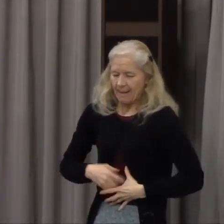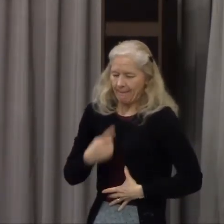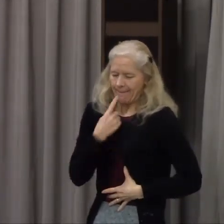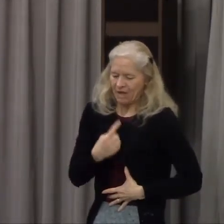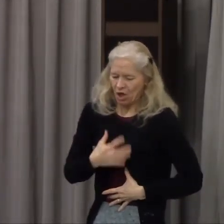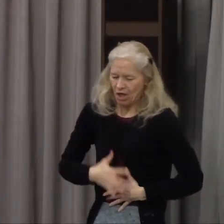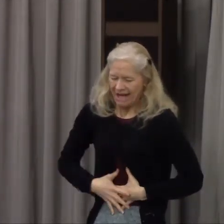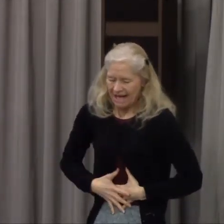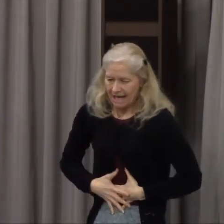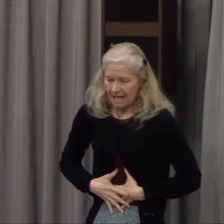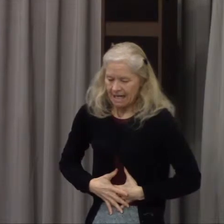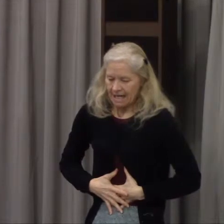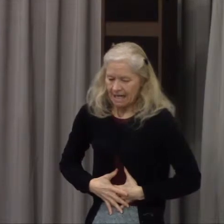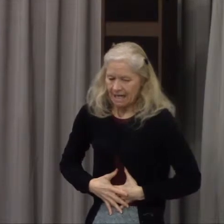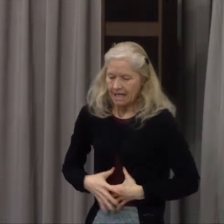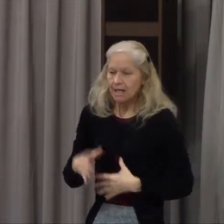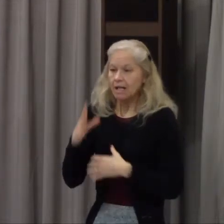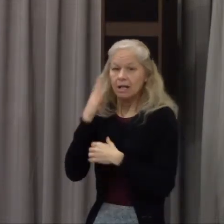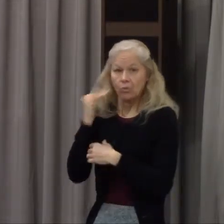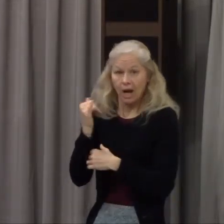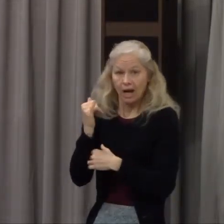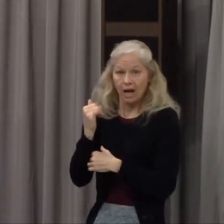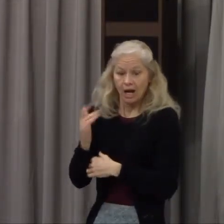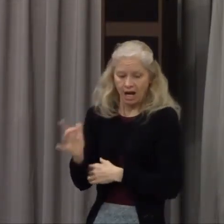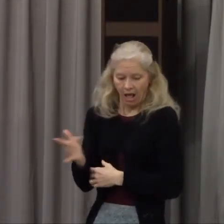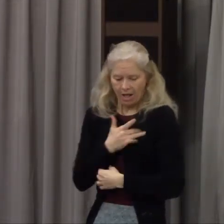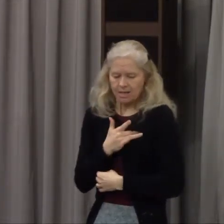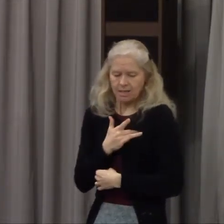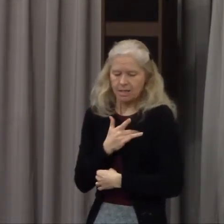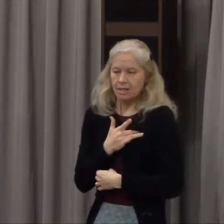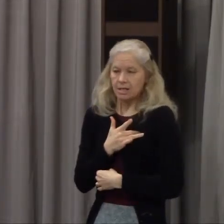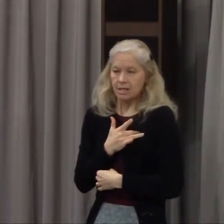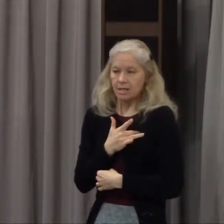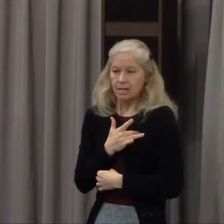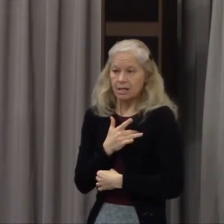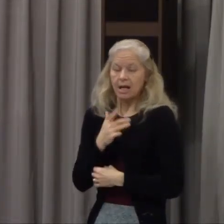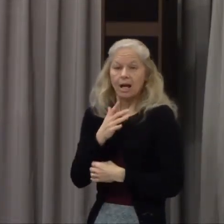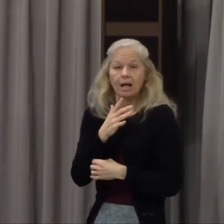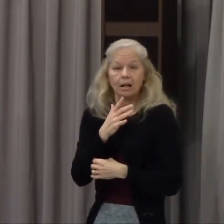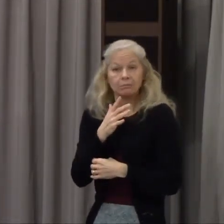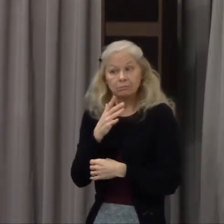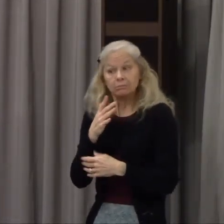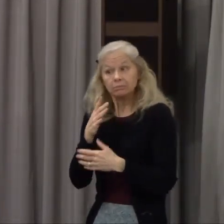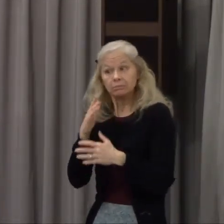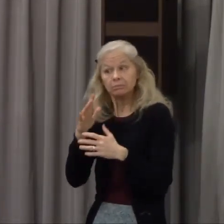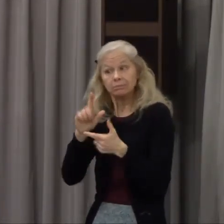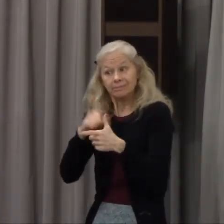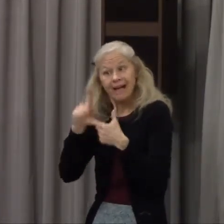punishment to those who reject the love of God.